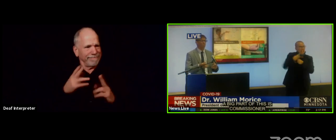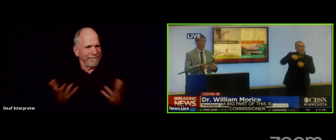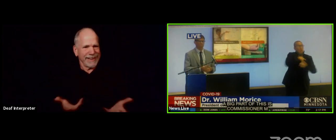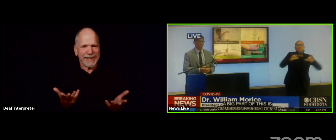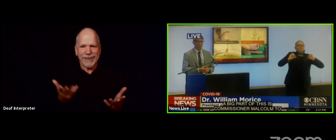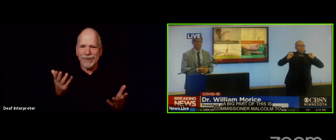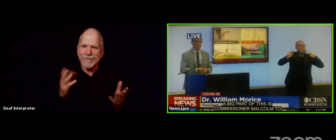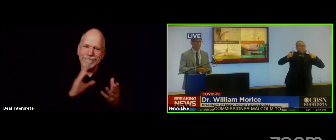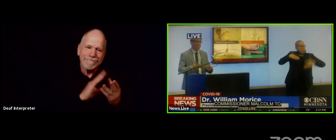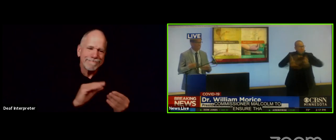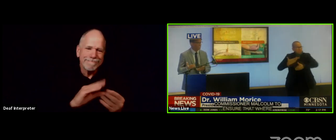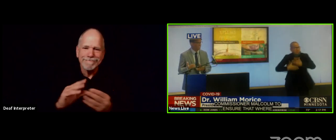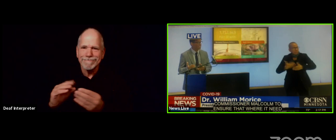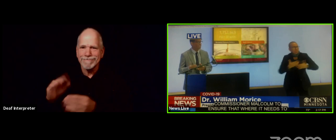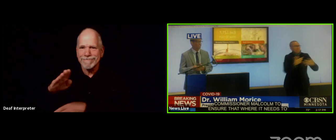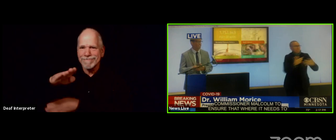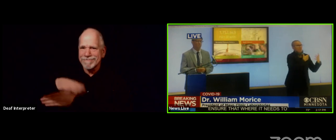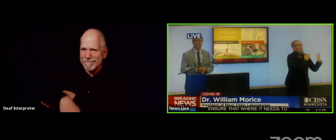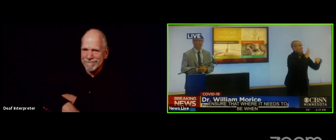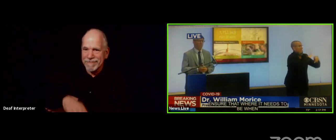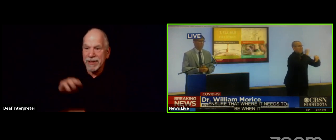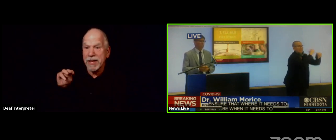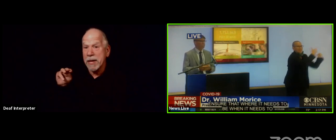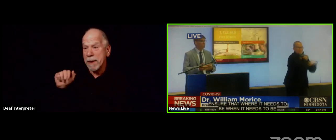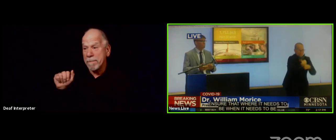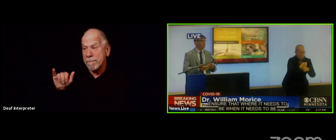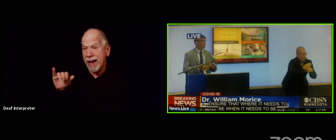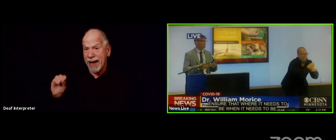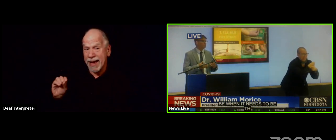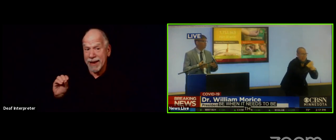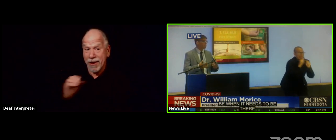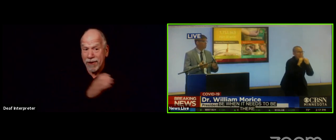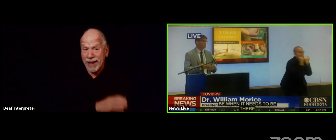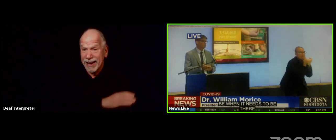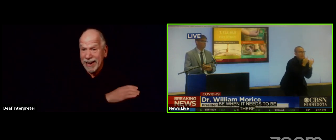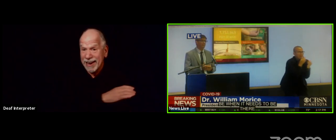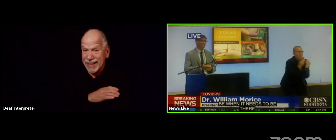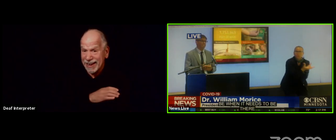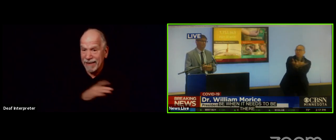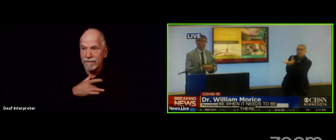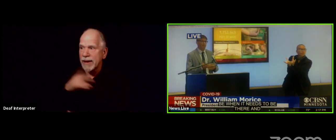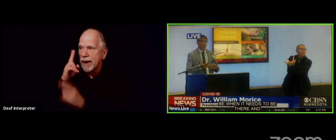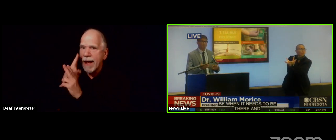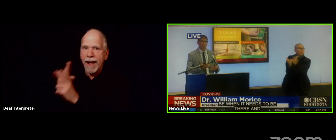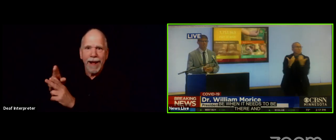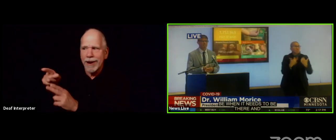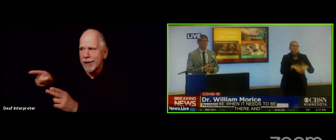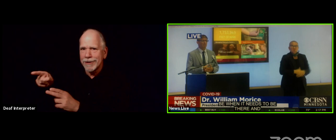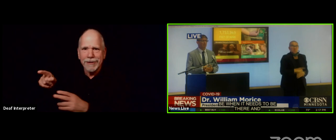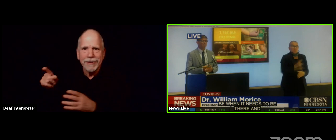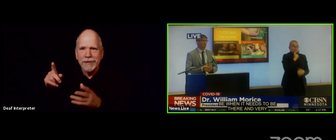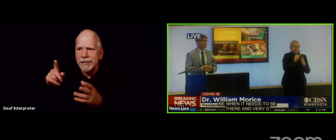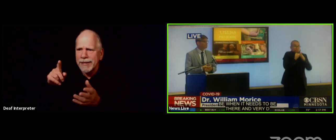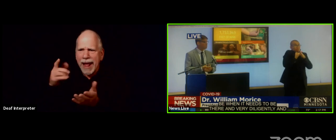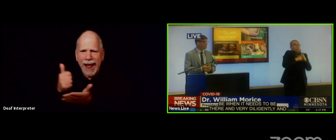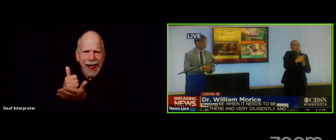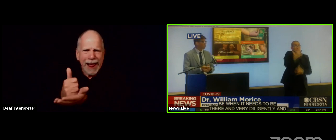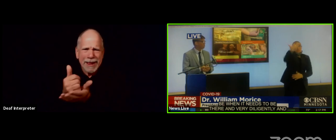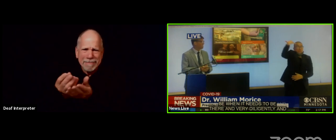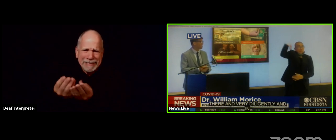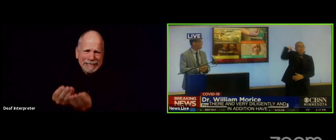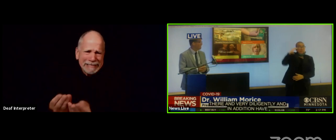very diligently at that as a team. We, in addition, have been worried since the onset about how this would affect our tribal